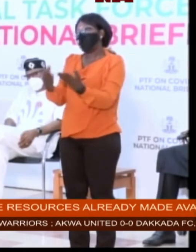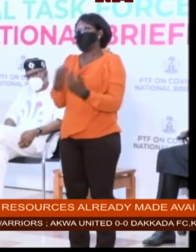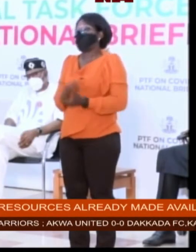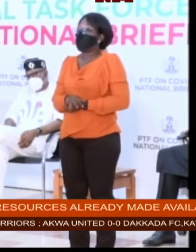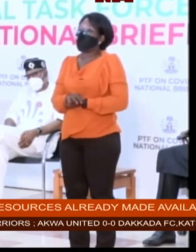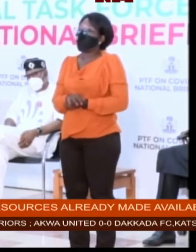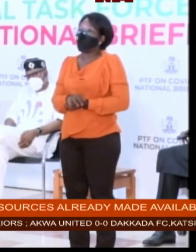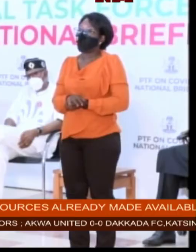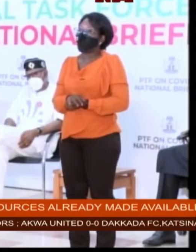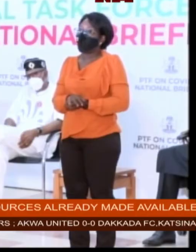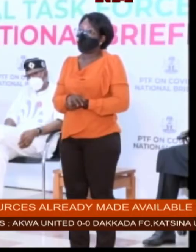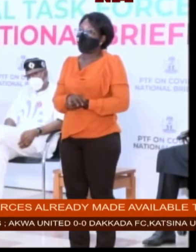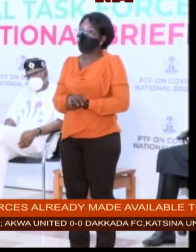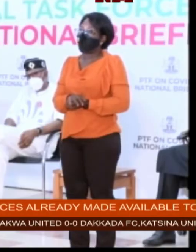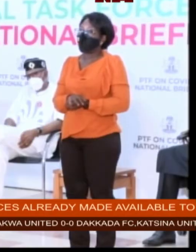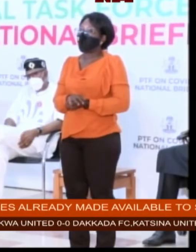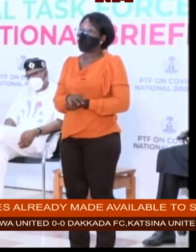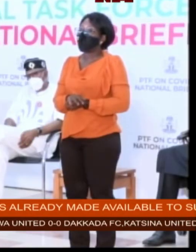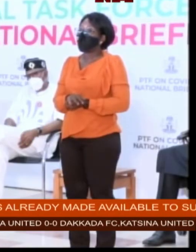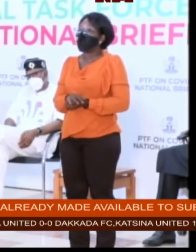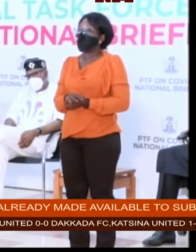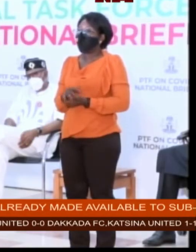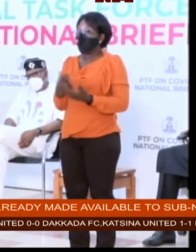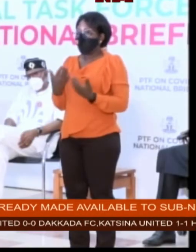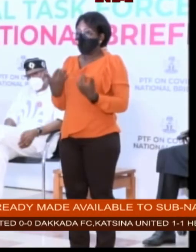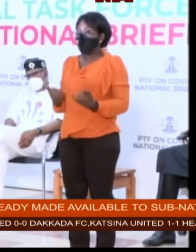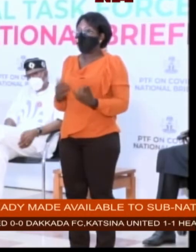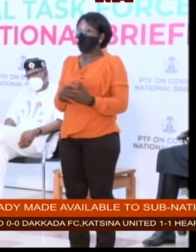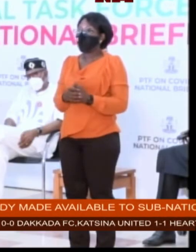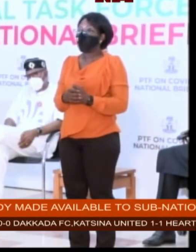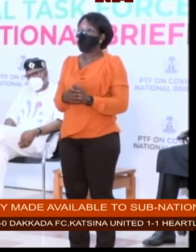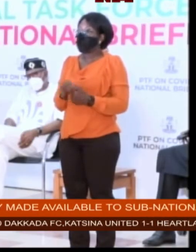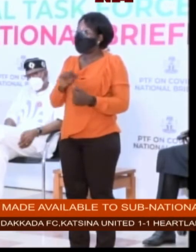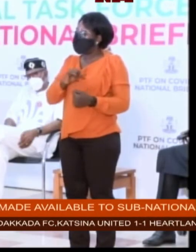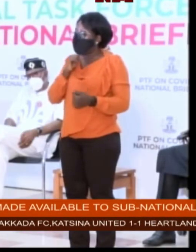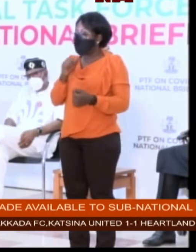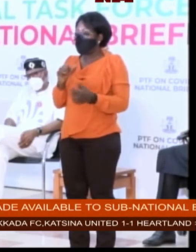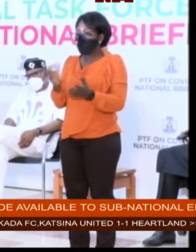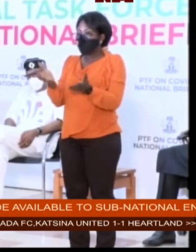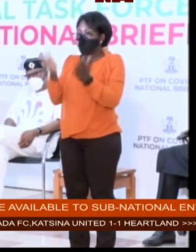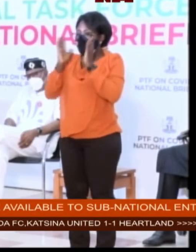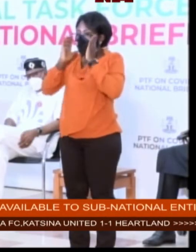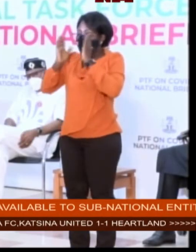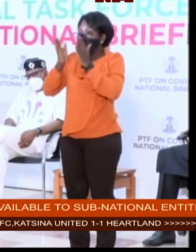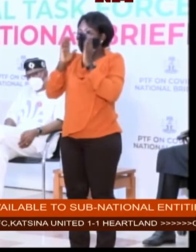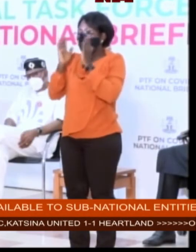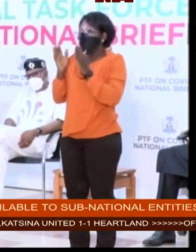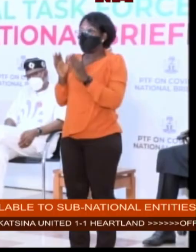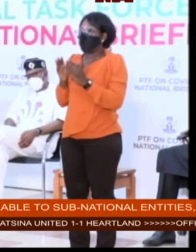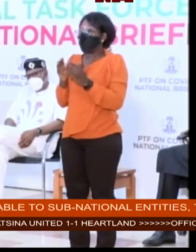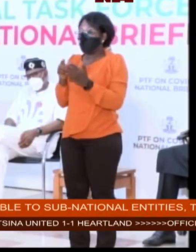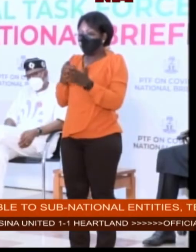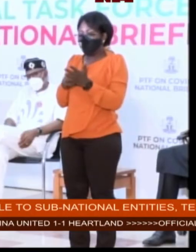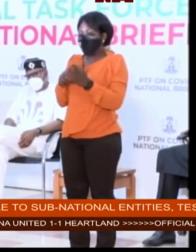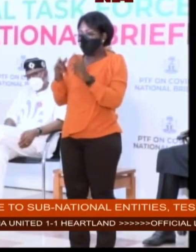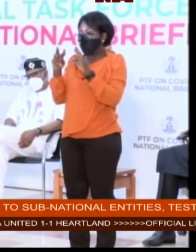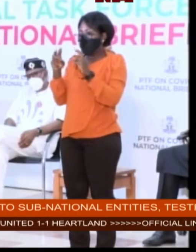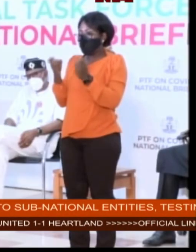not to be given. Now, I will want to address the issue